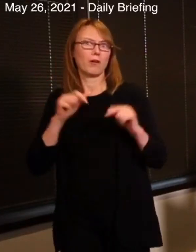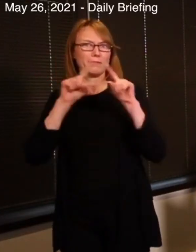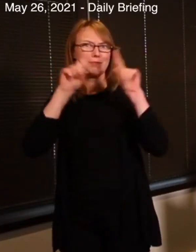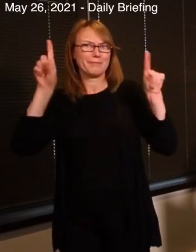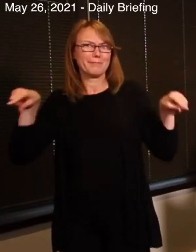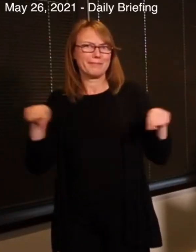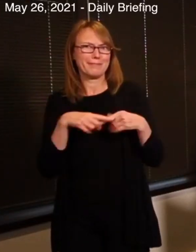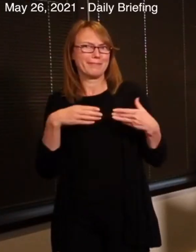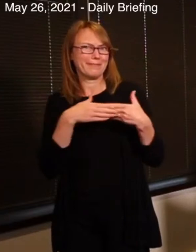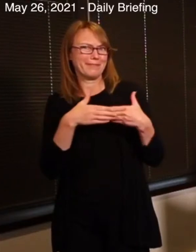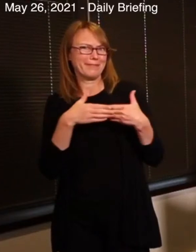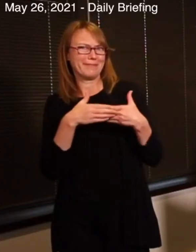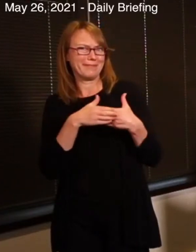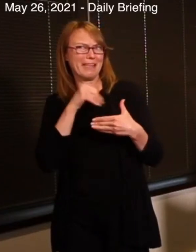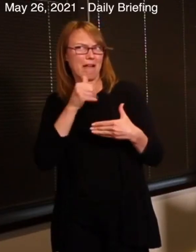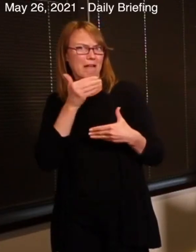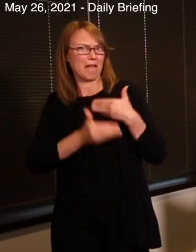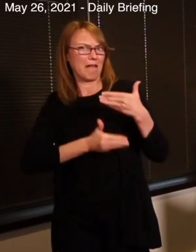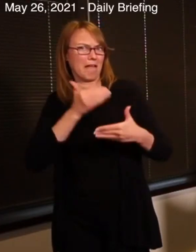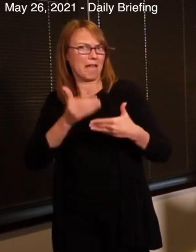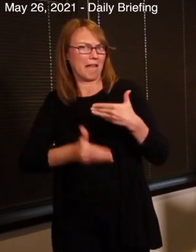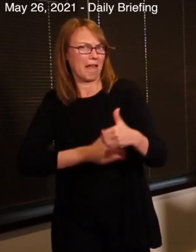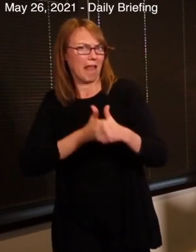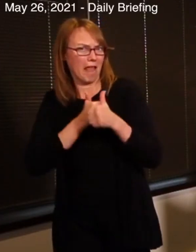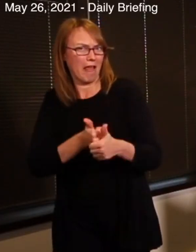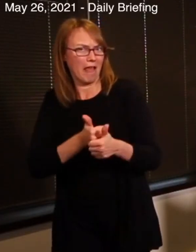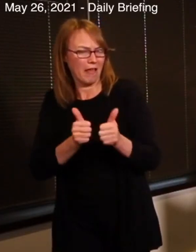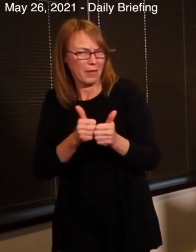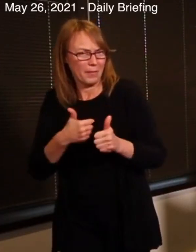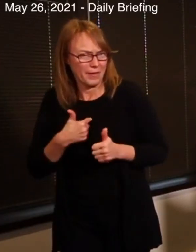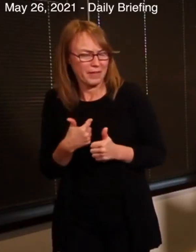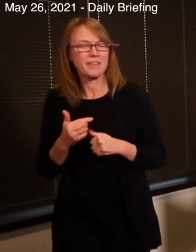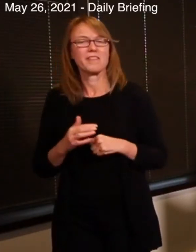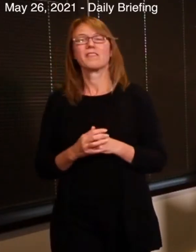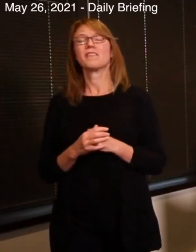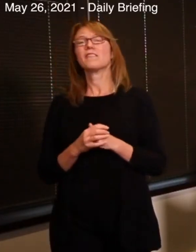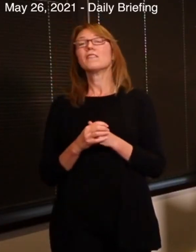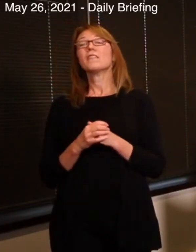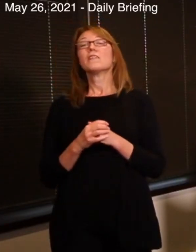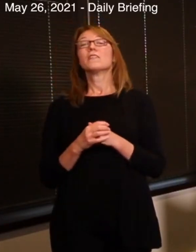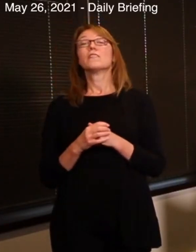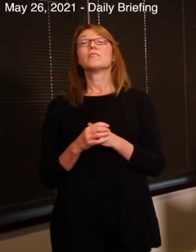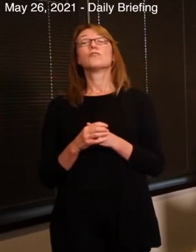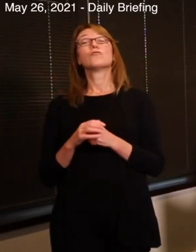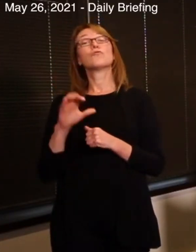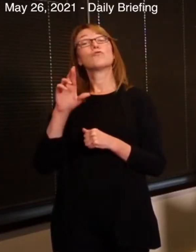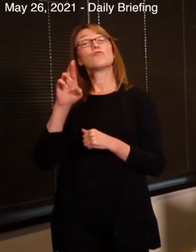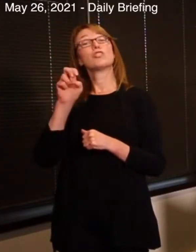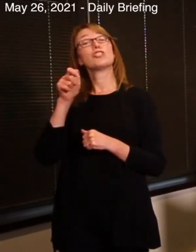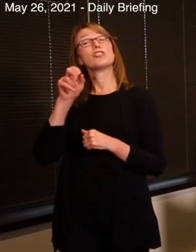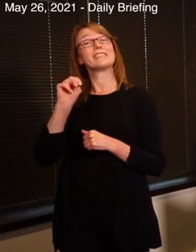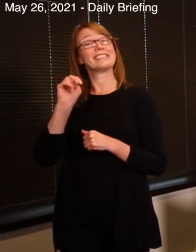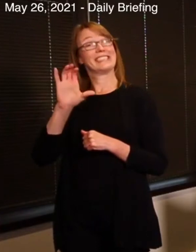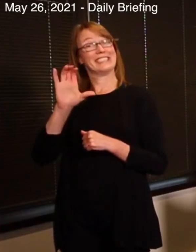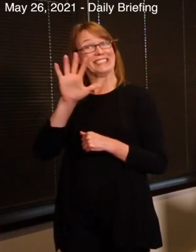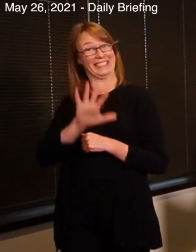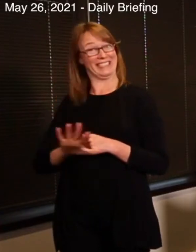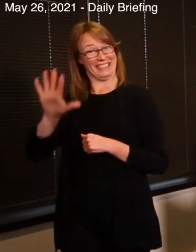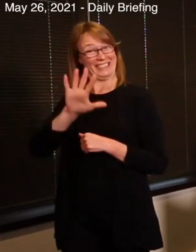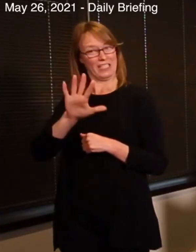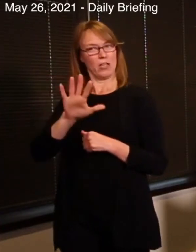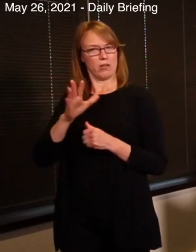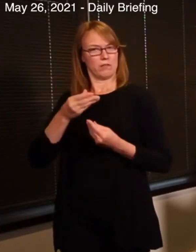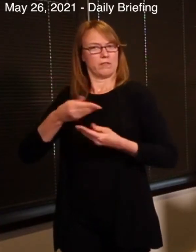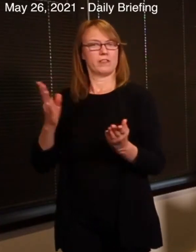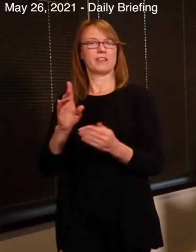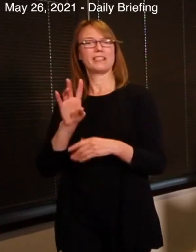anyway. So to date, the vaccinations for Region C, we've administered around 1.7 million doses.